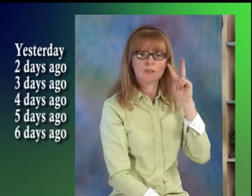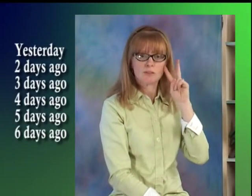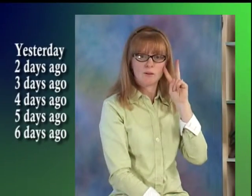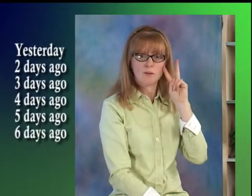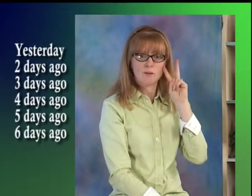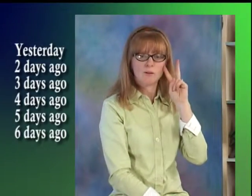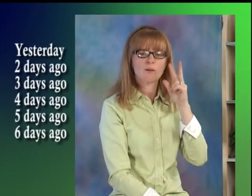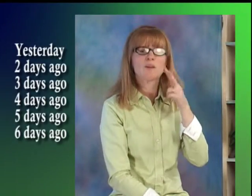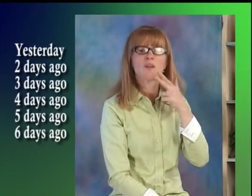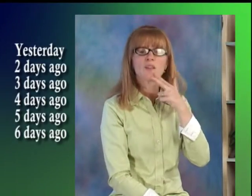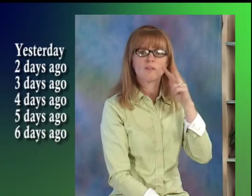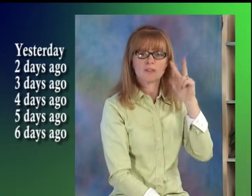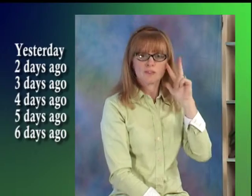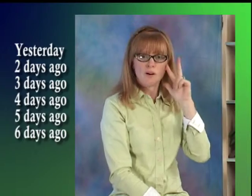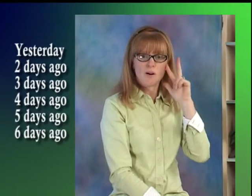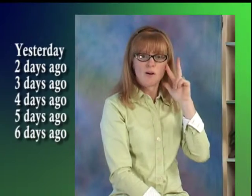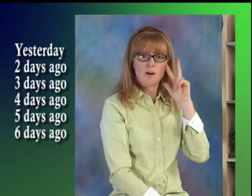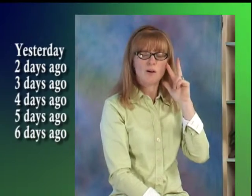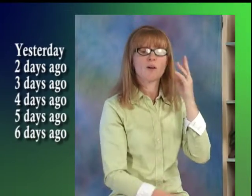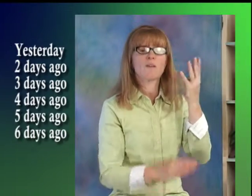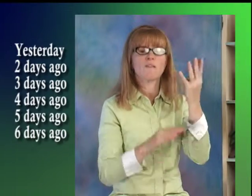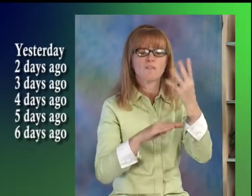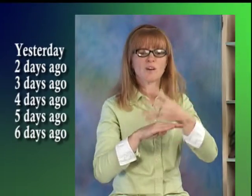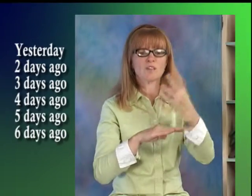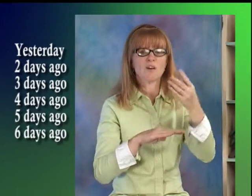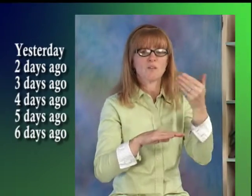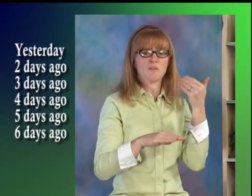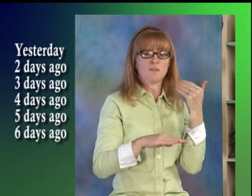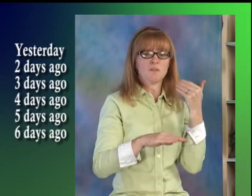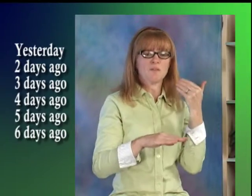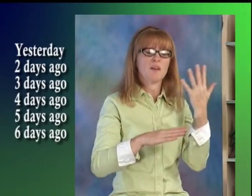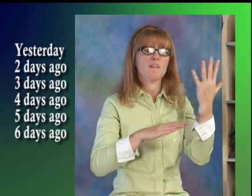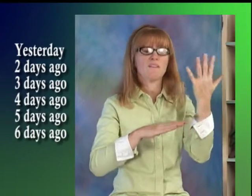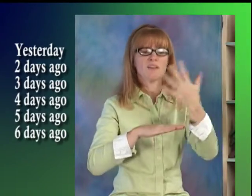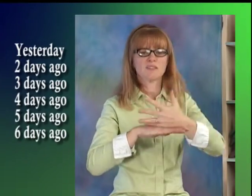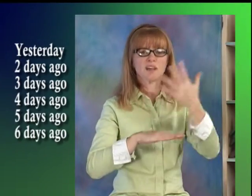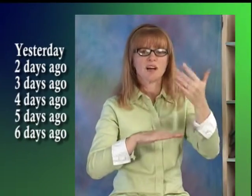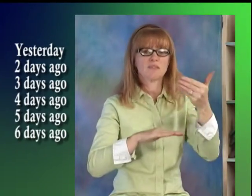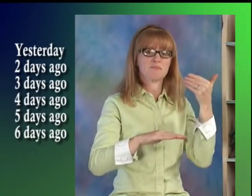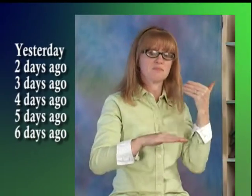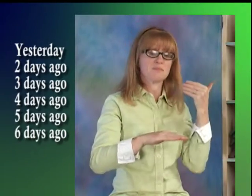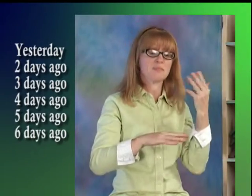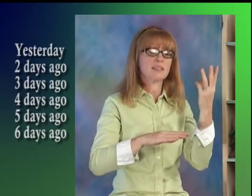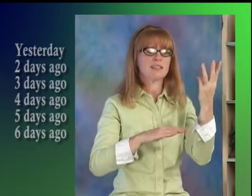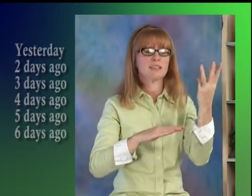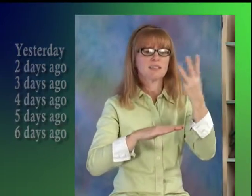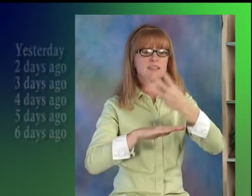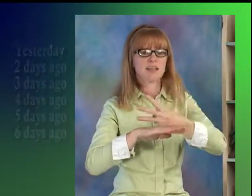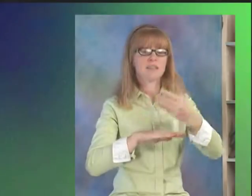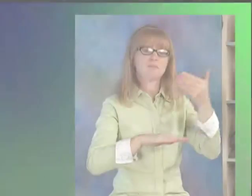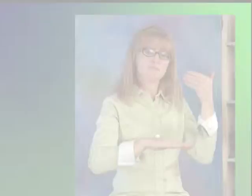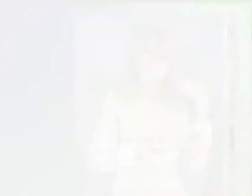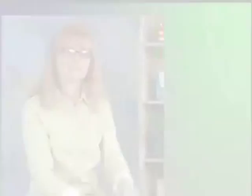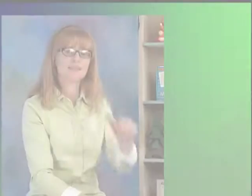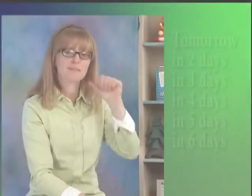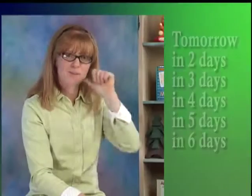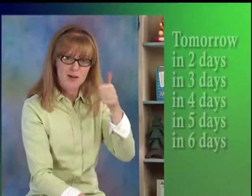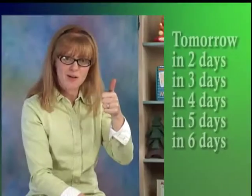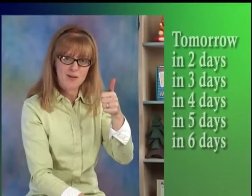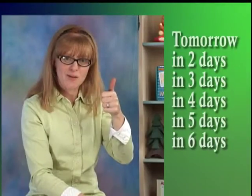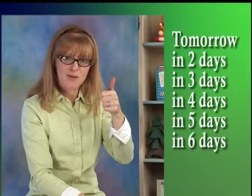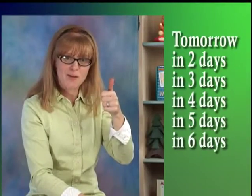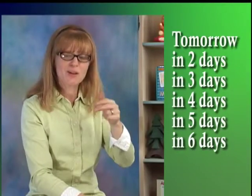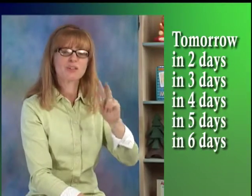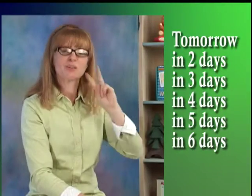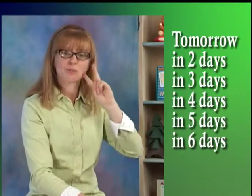yesterday, 2 days ago, 3 days ago, 4 days ago, 5 days ago, 6 days